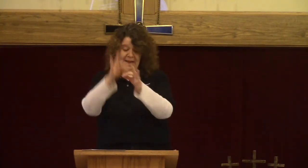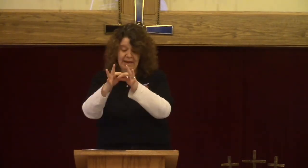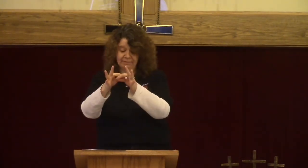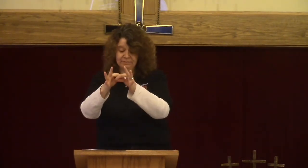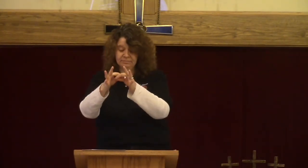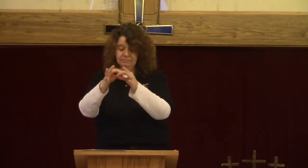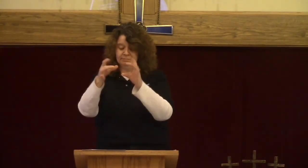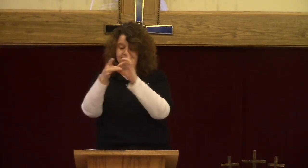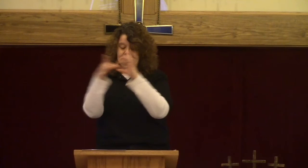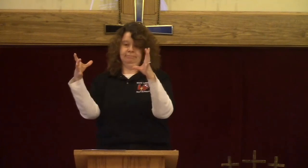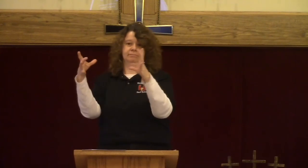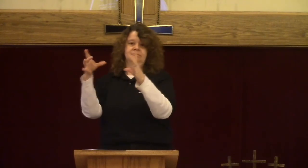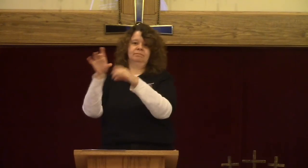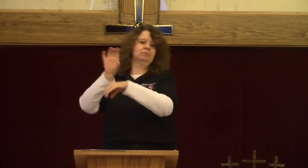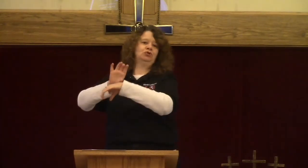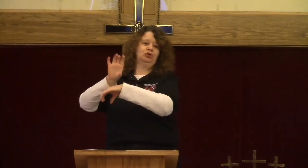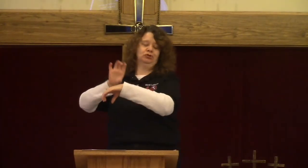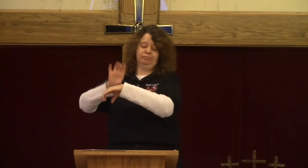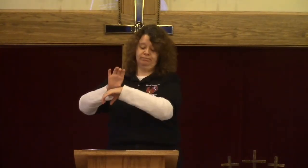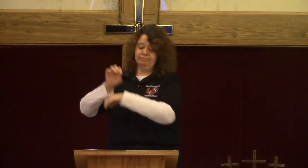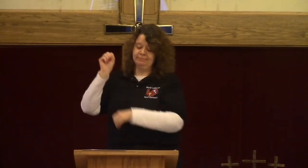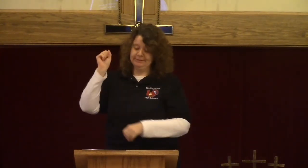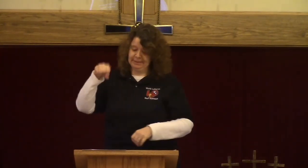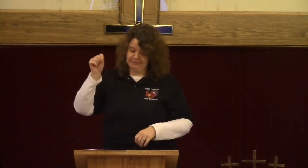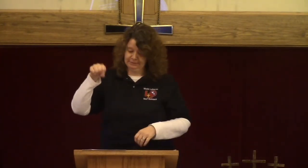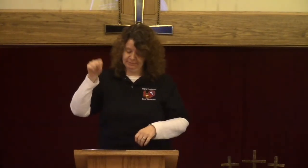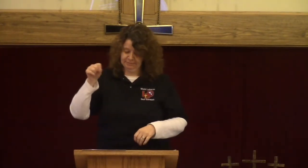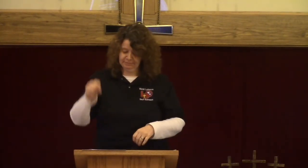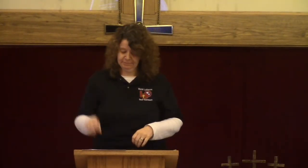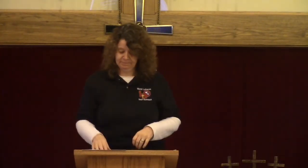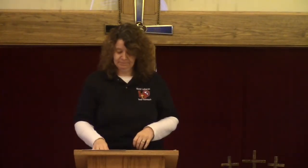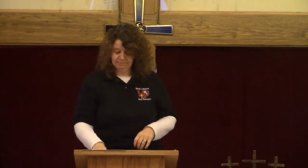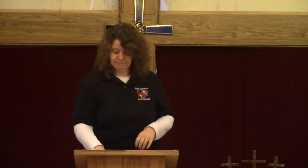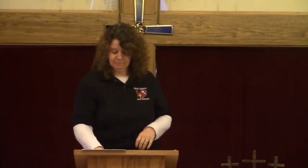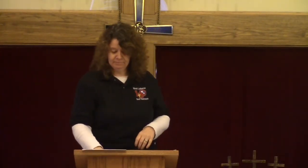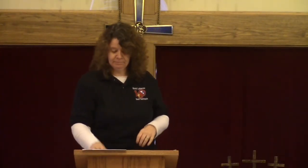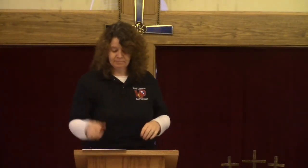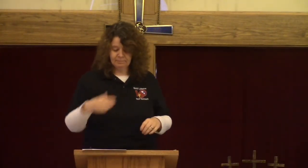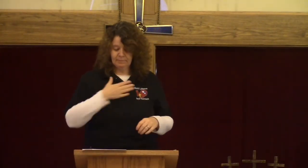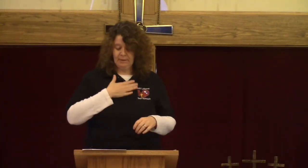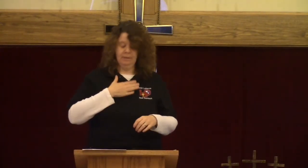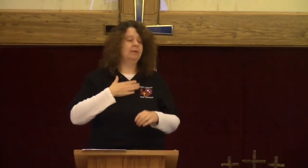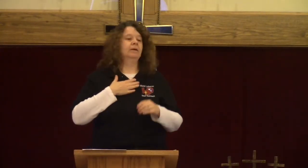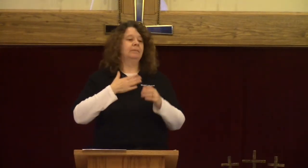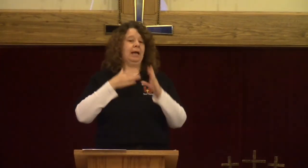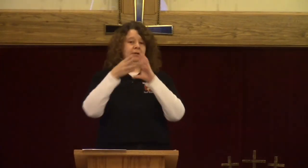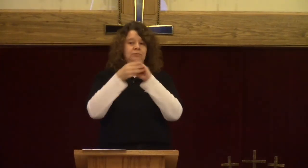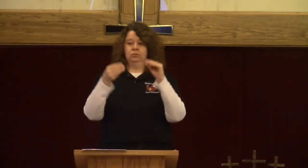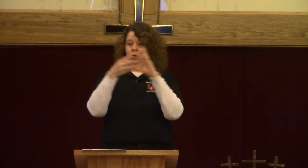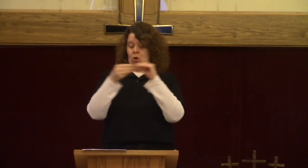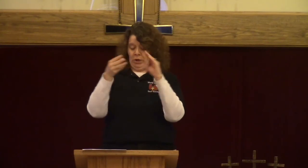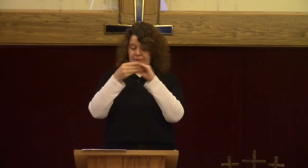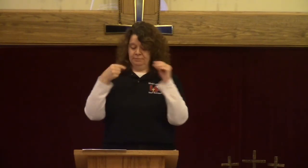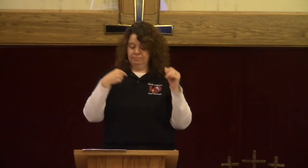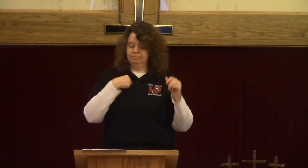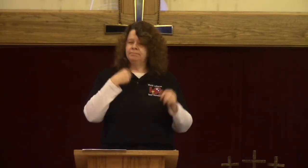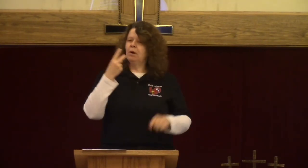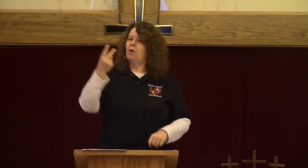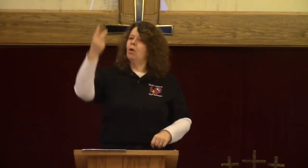they lose their faith and be disconnected from the church. Yes. For example, I'll share